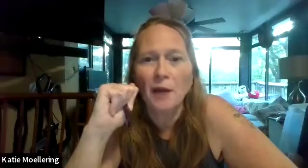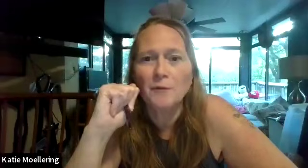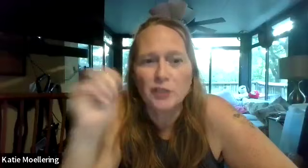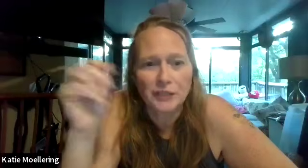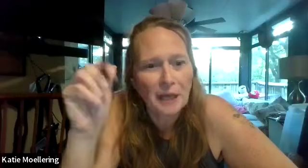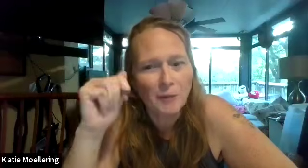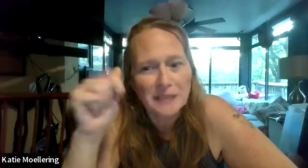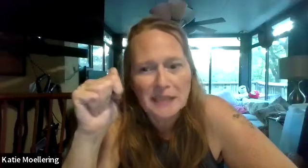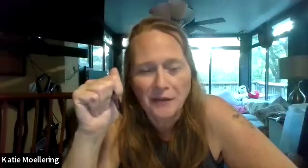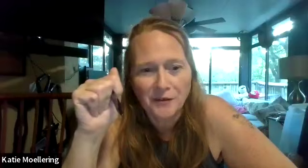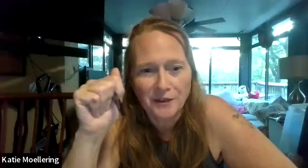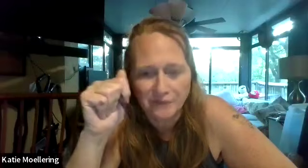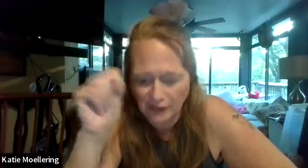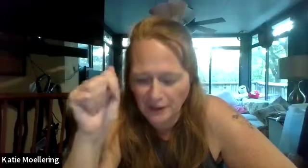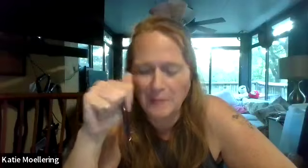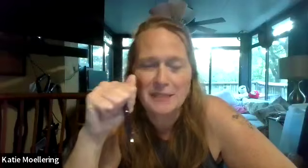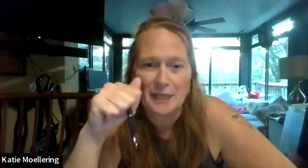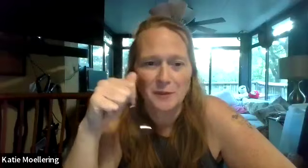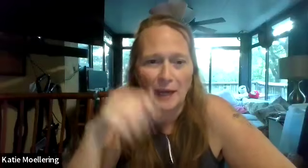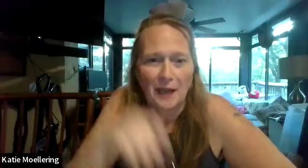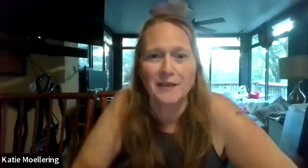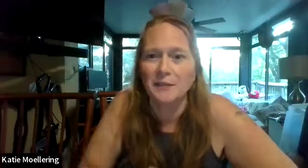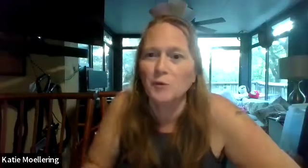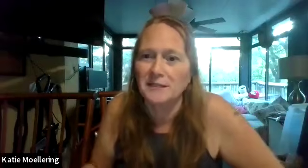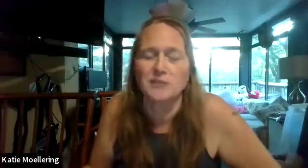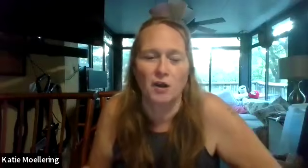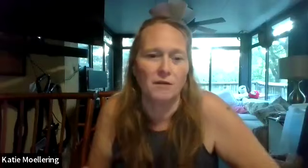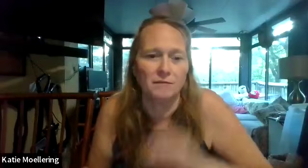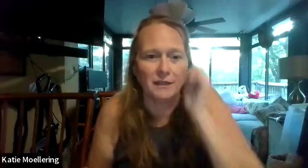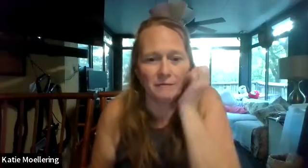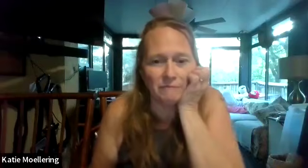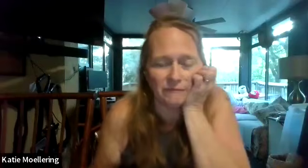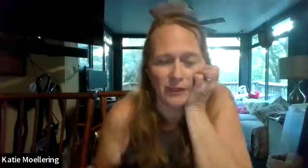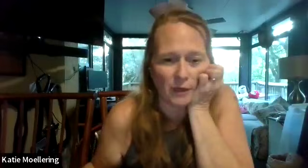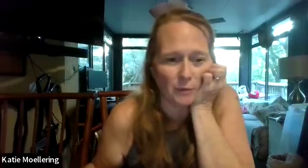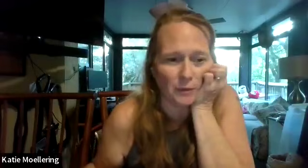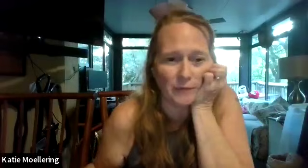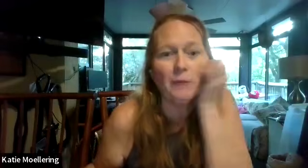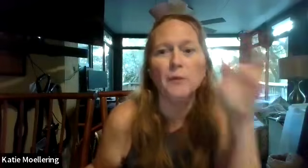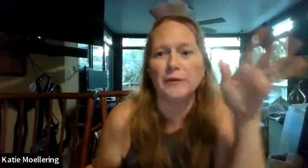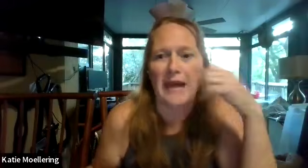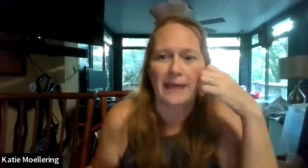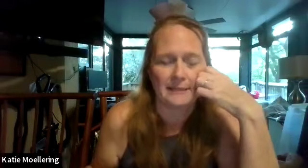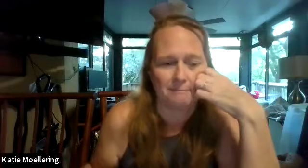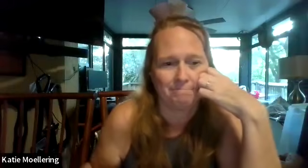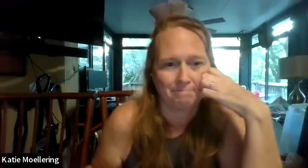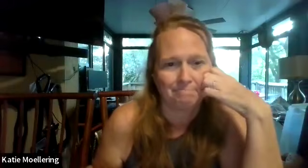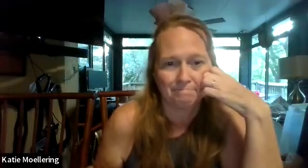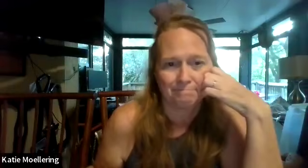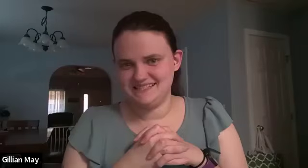list. Jillian and I will get together and figure out how many signs we have, and then we'll message y'all and Yes. figure out how we want to attack it. Yes,